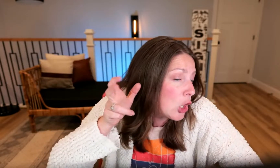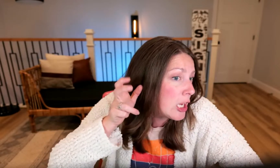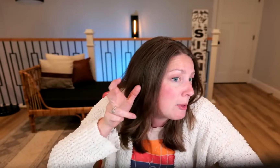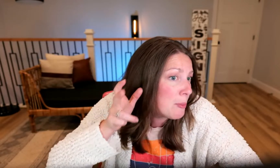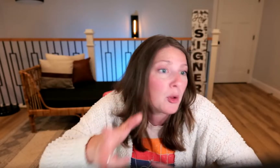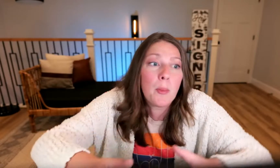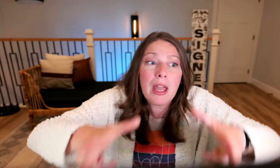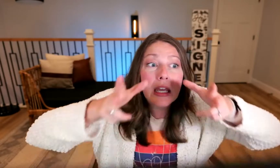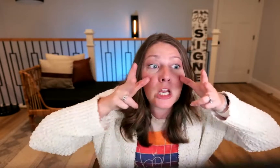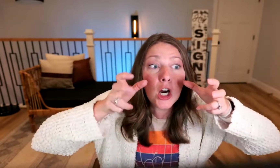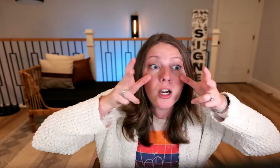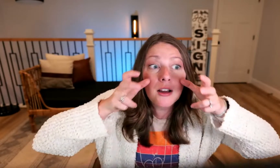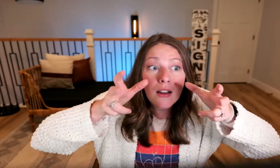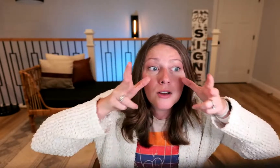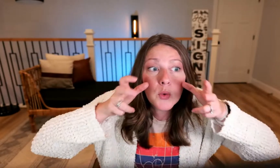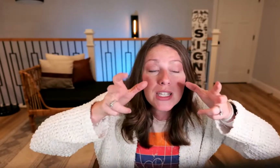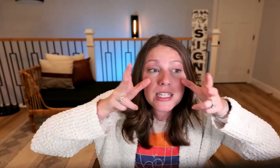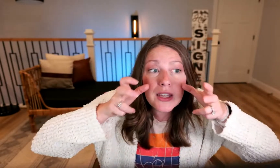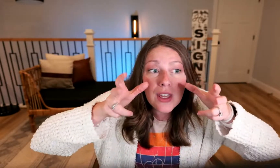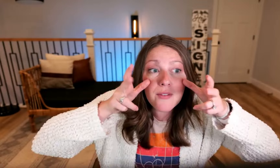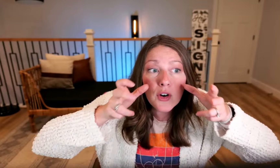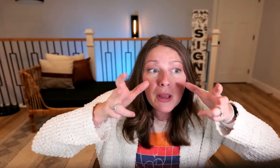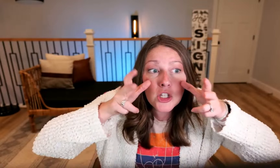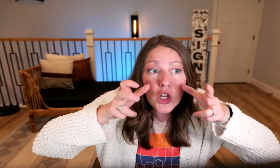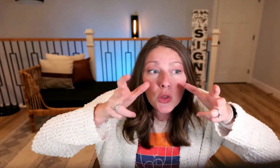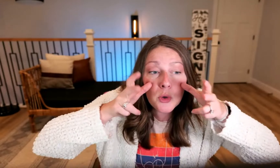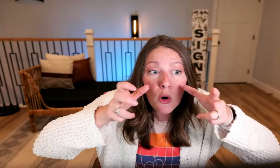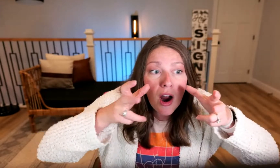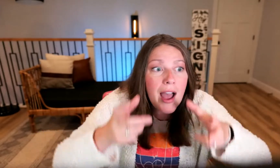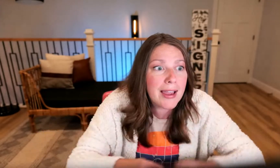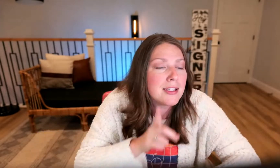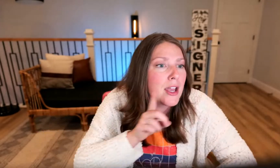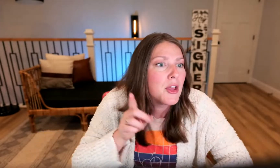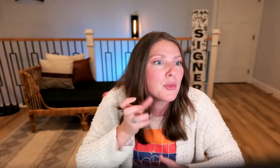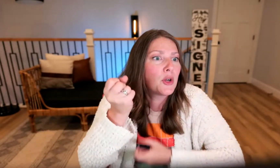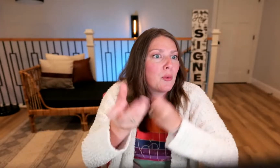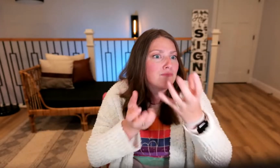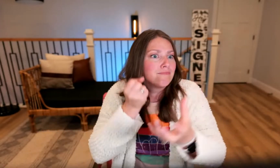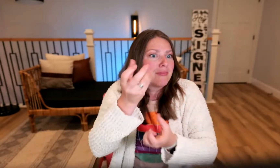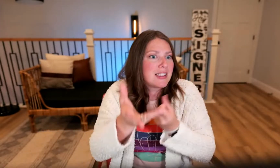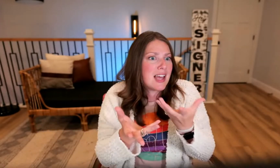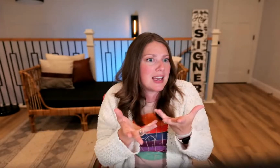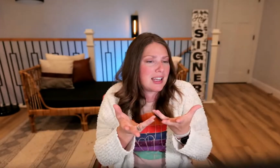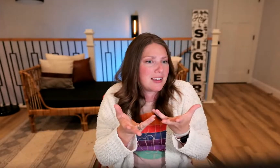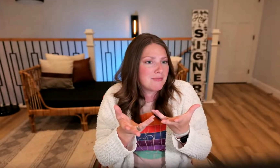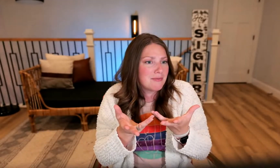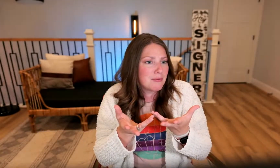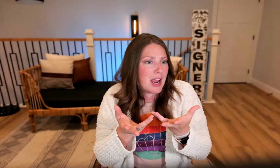hearing people, but here, receiving information through our eyes, through signing,